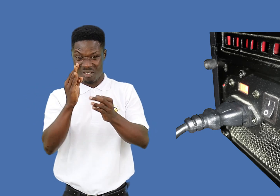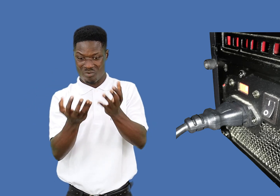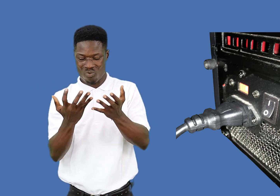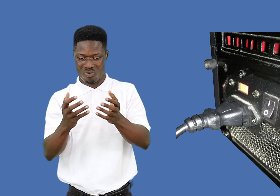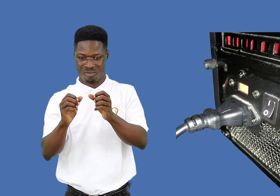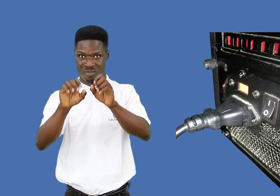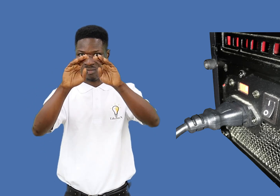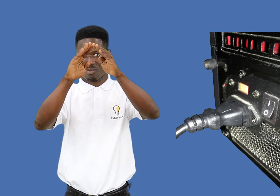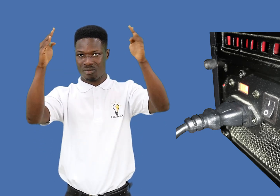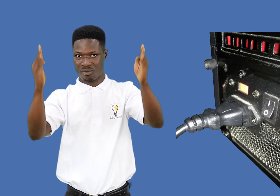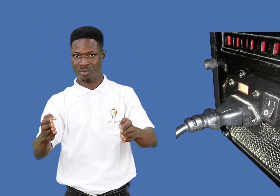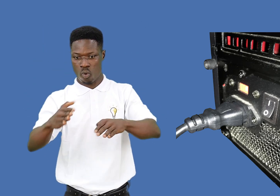It's at the back of the system unit.